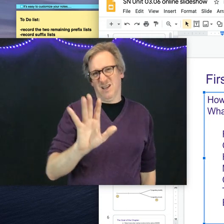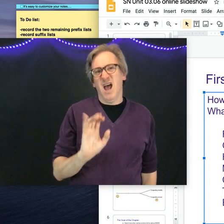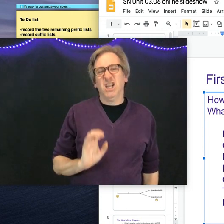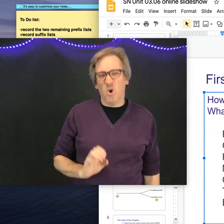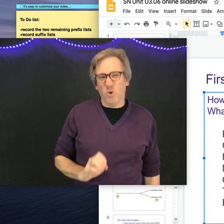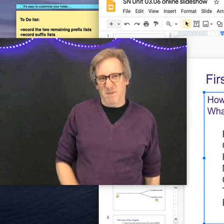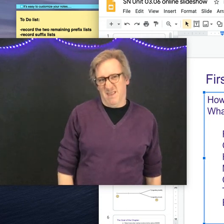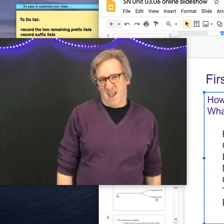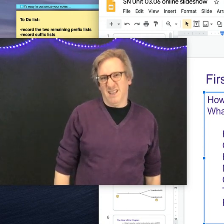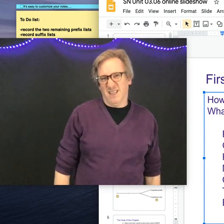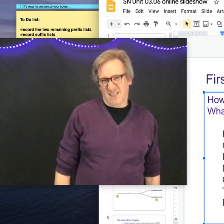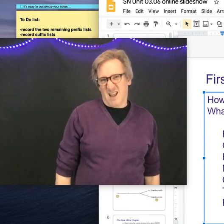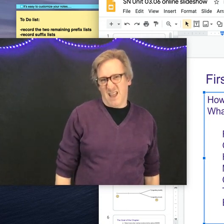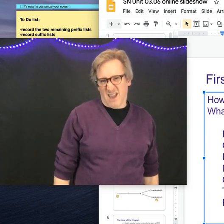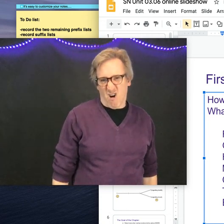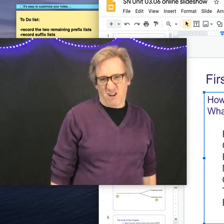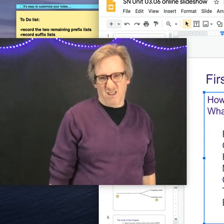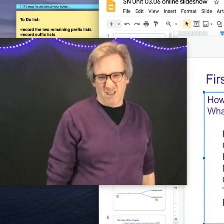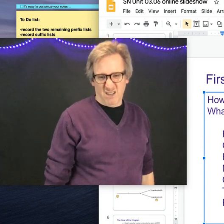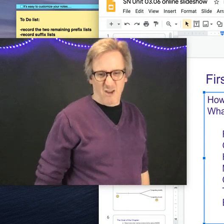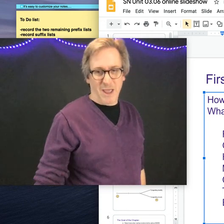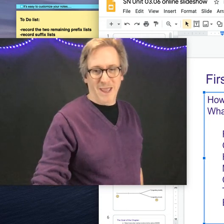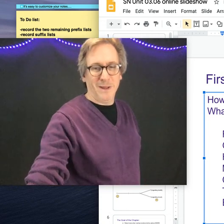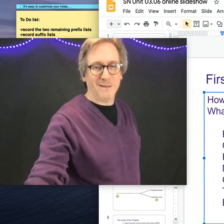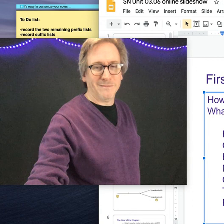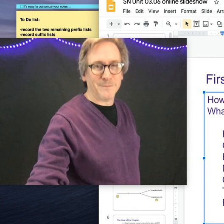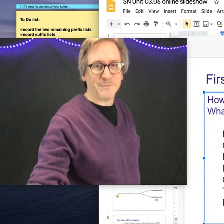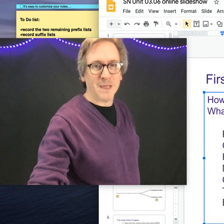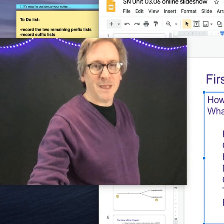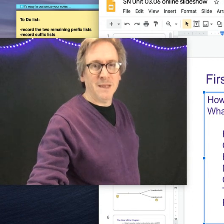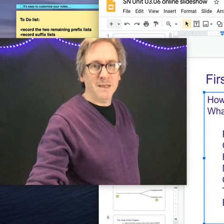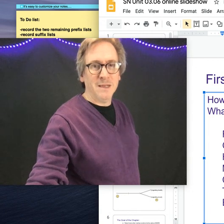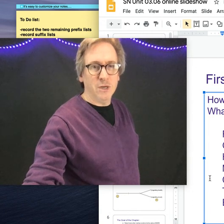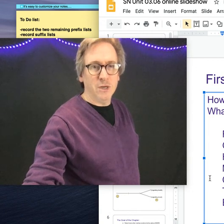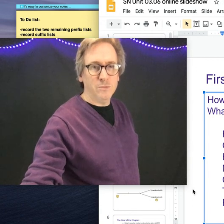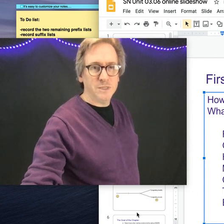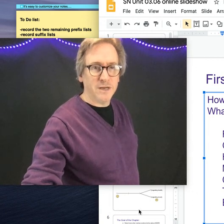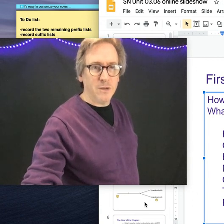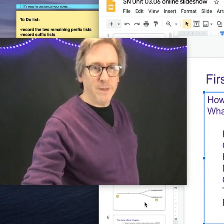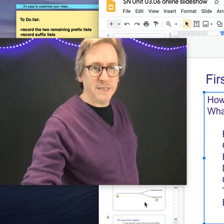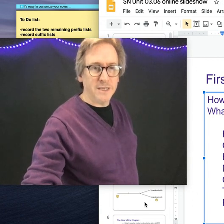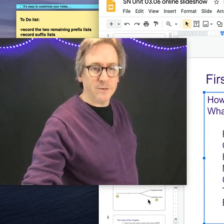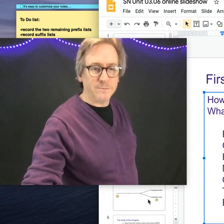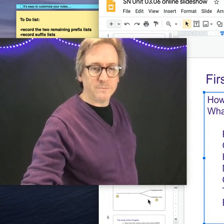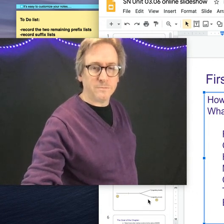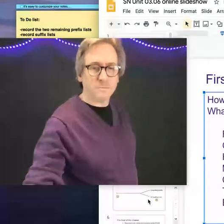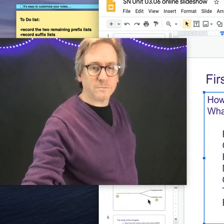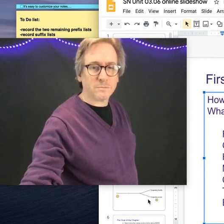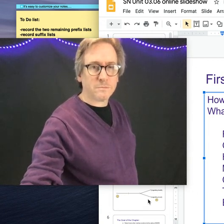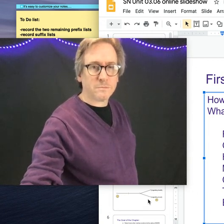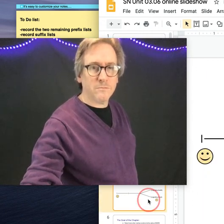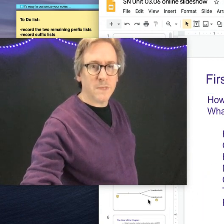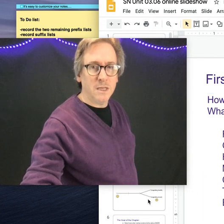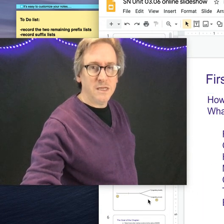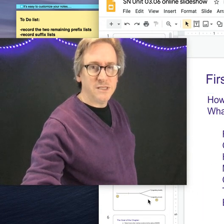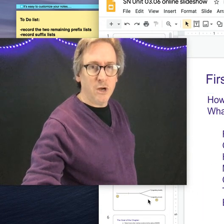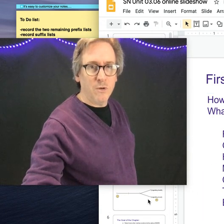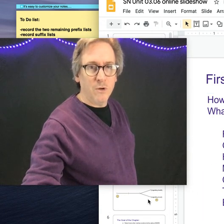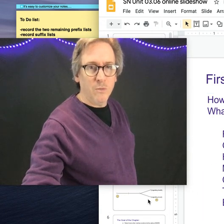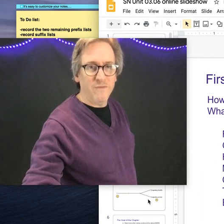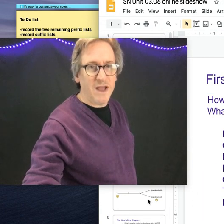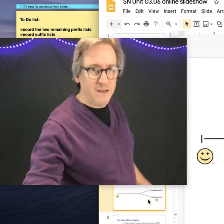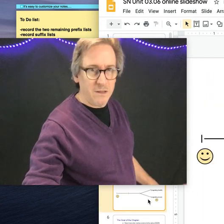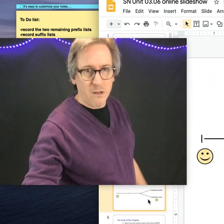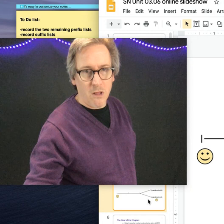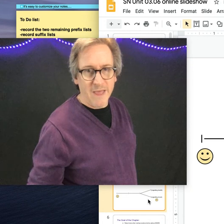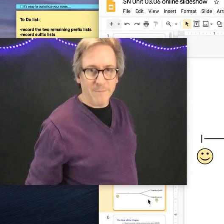class, don't give me that. This is not that hard. Okay, anyway. So, oops, I have to go back to here. So